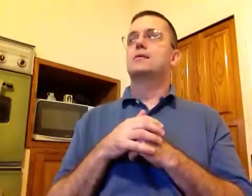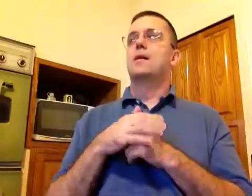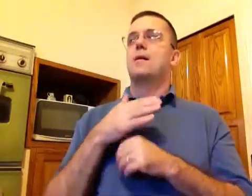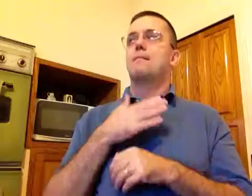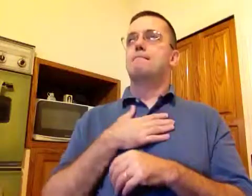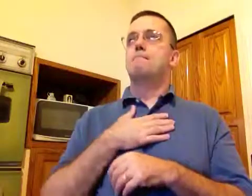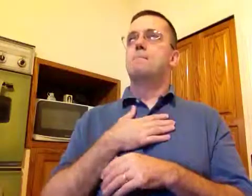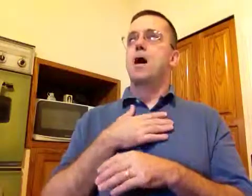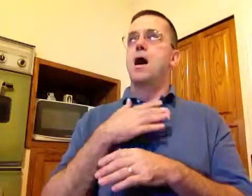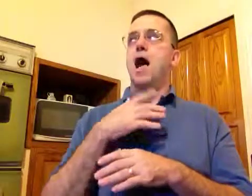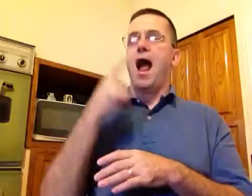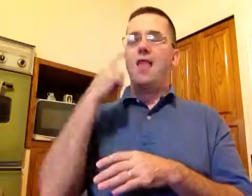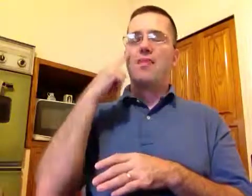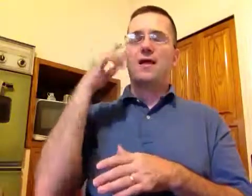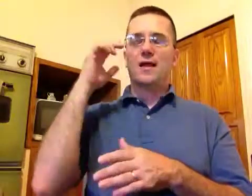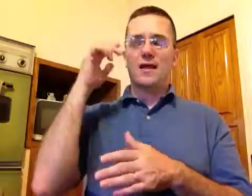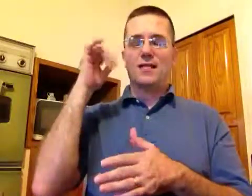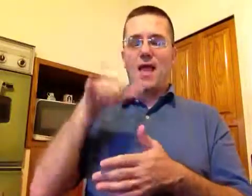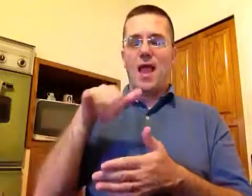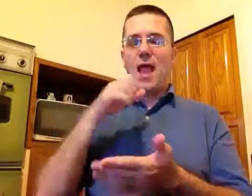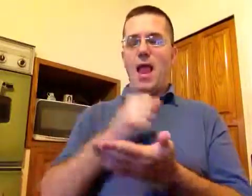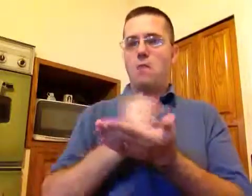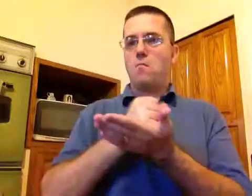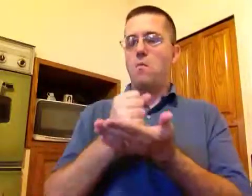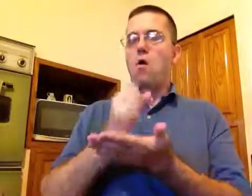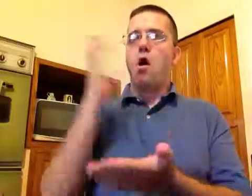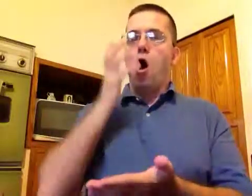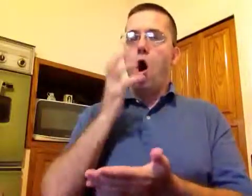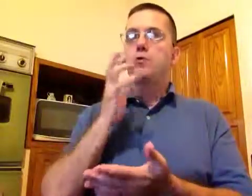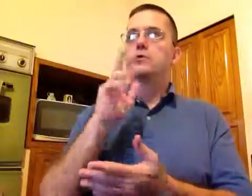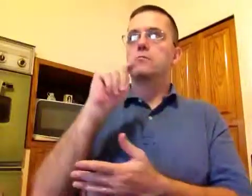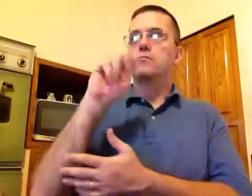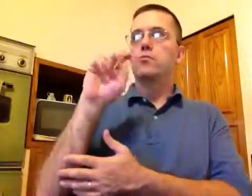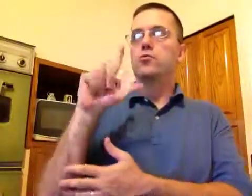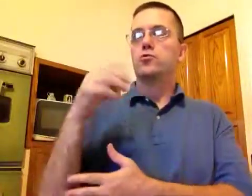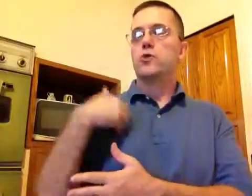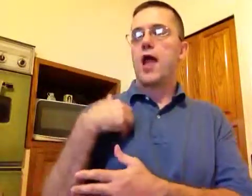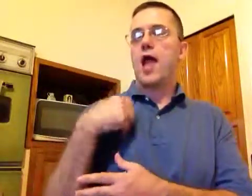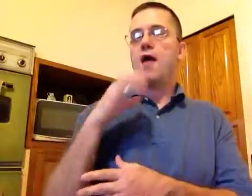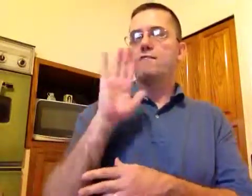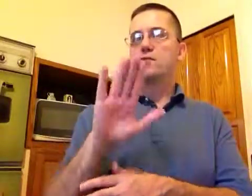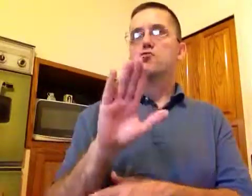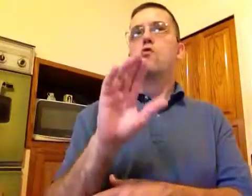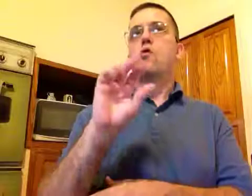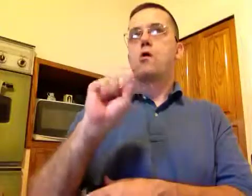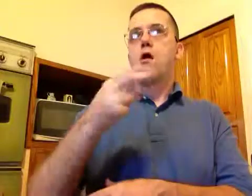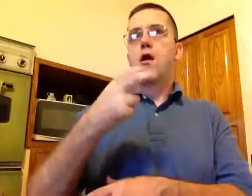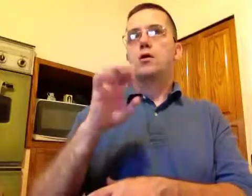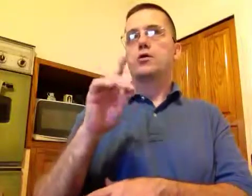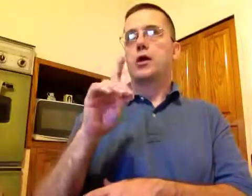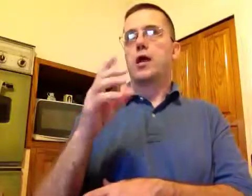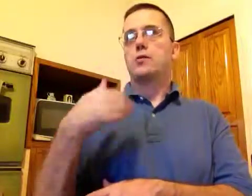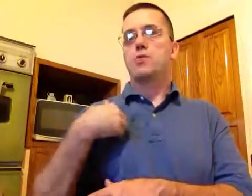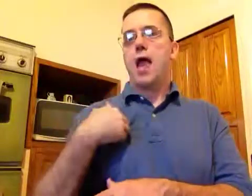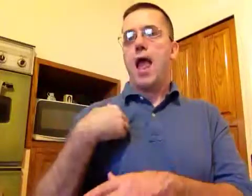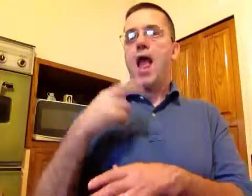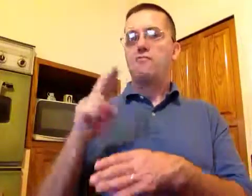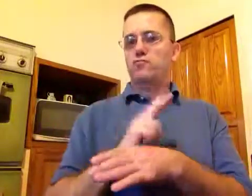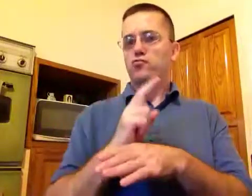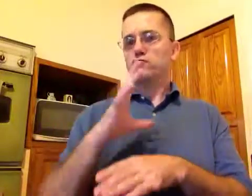credit cards are fantastic tools to have in your shed, and it's you have to be educated to use